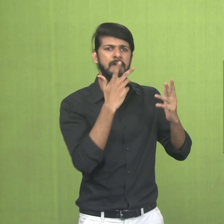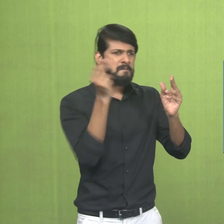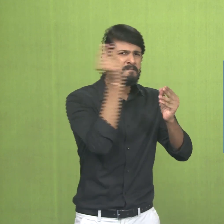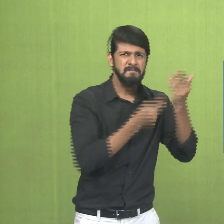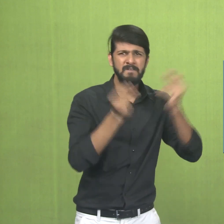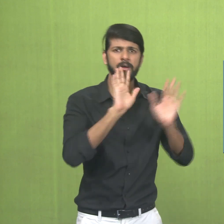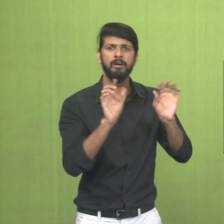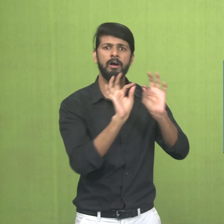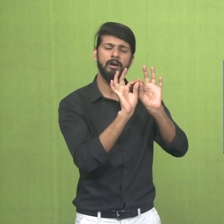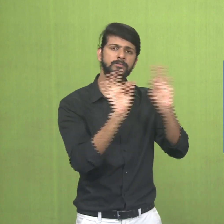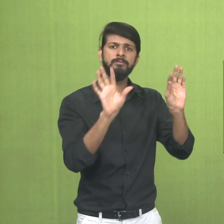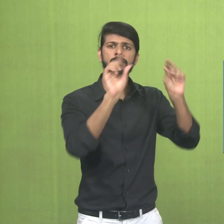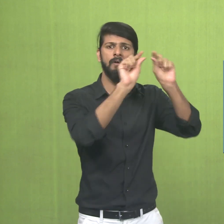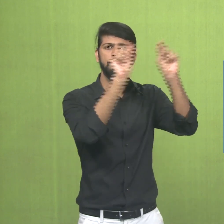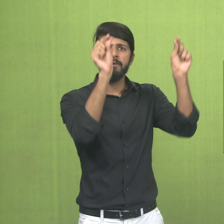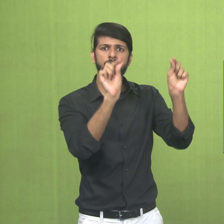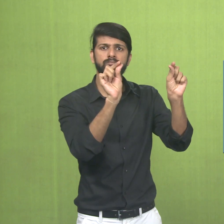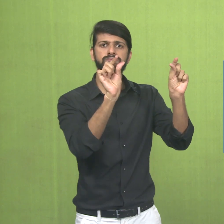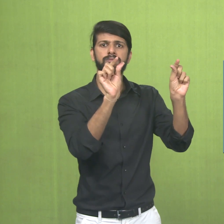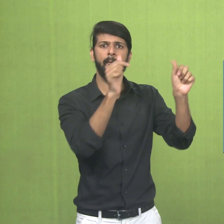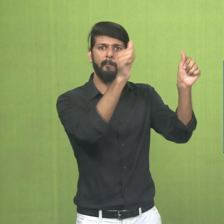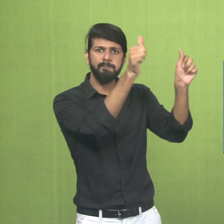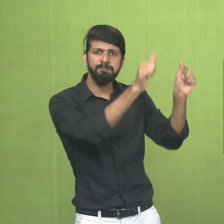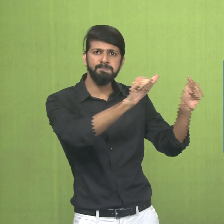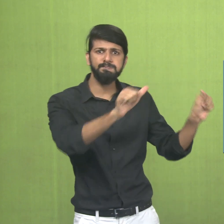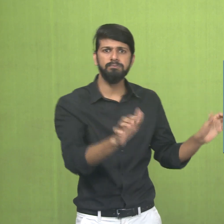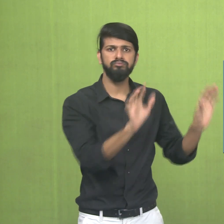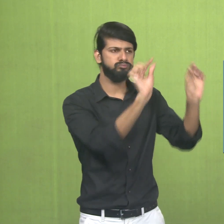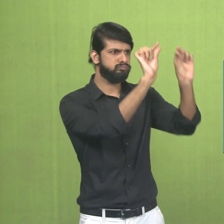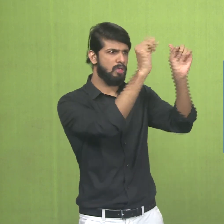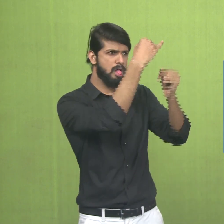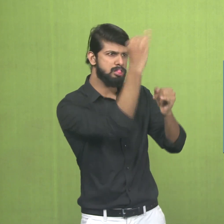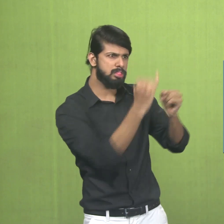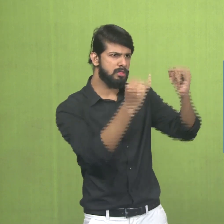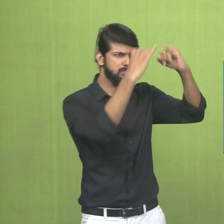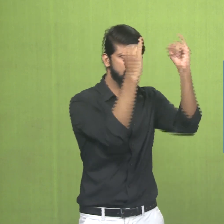There is a simplicity of drawing, and the composition is solid.